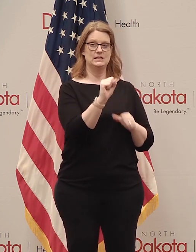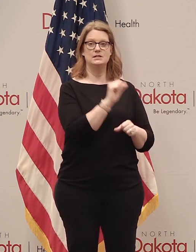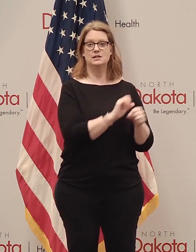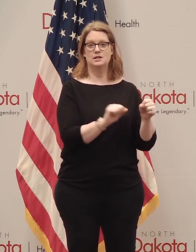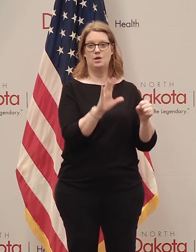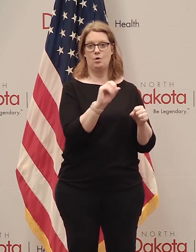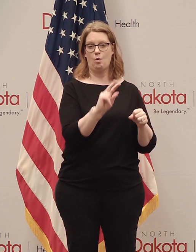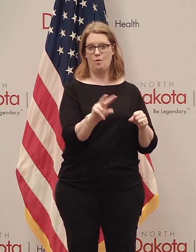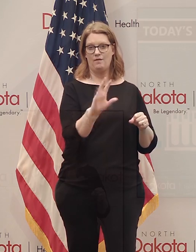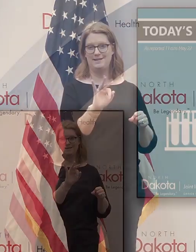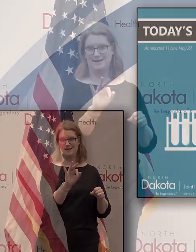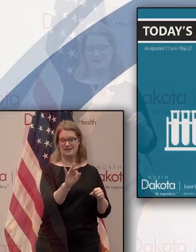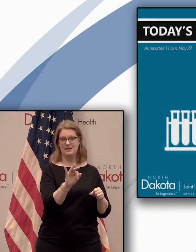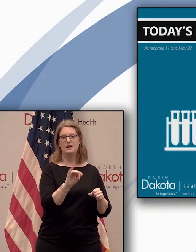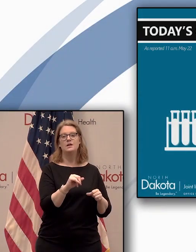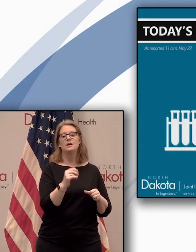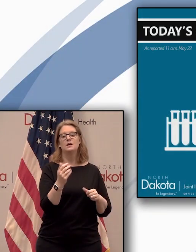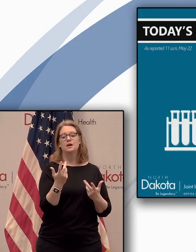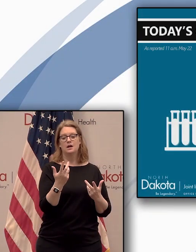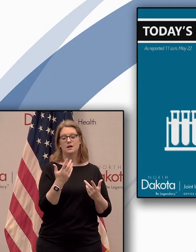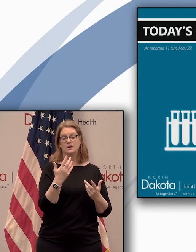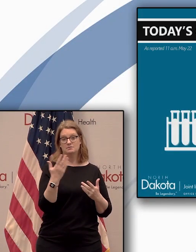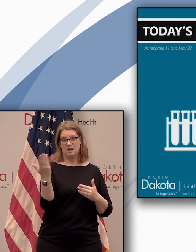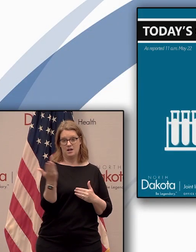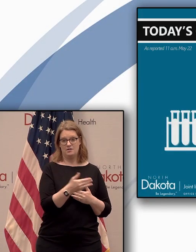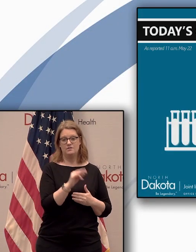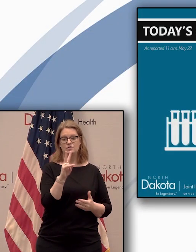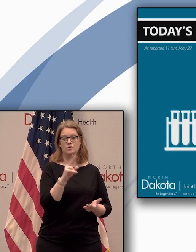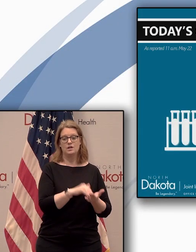disease, or COVID-19. Out of a good day of testing,